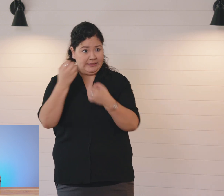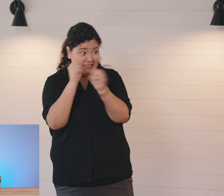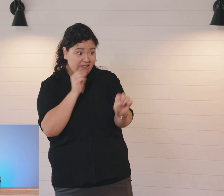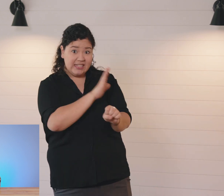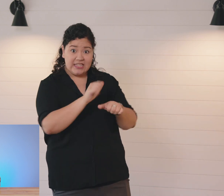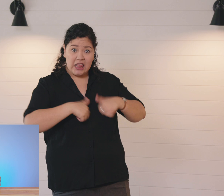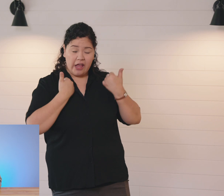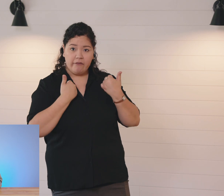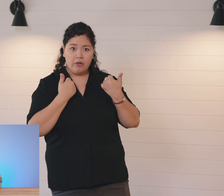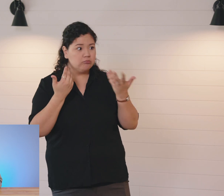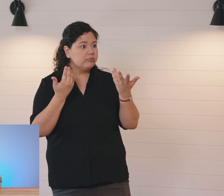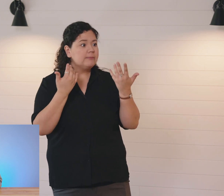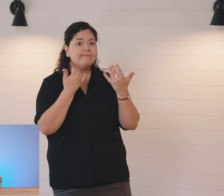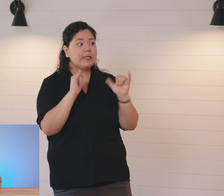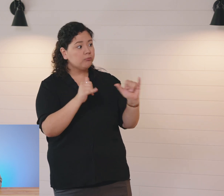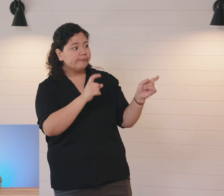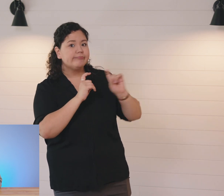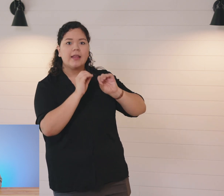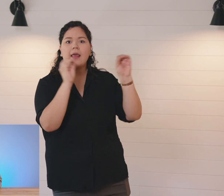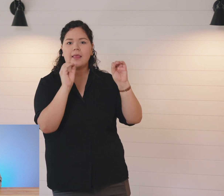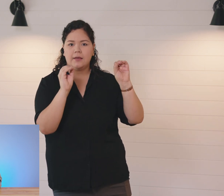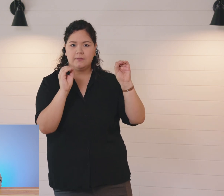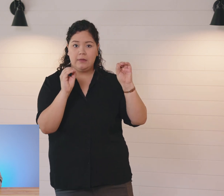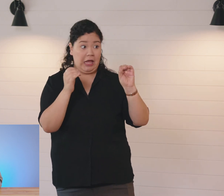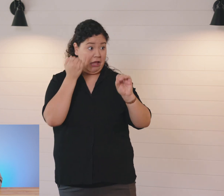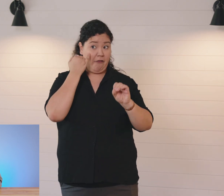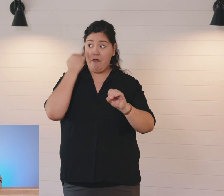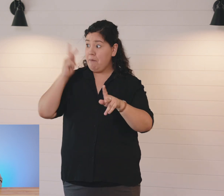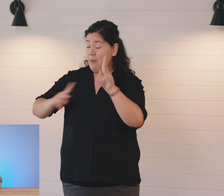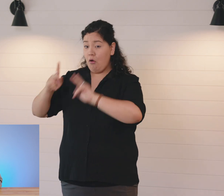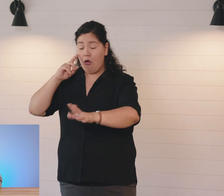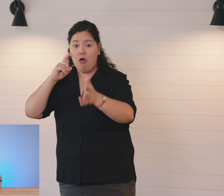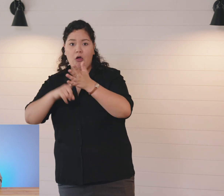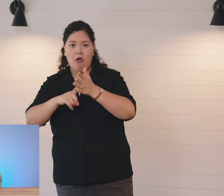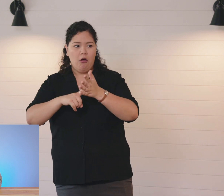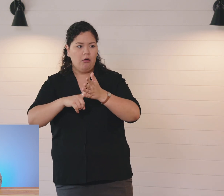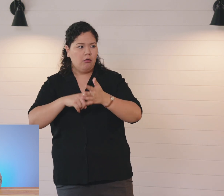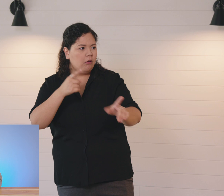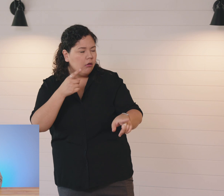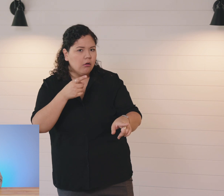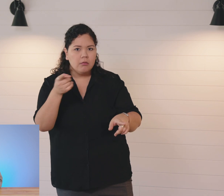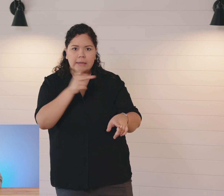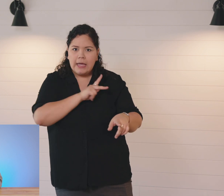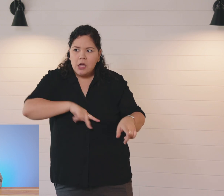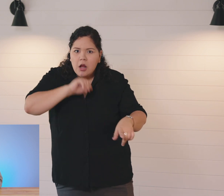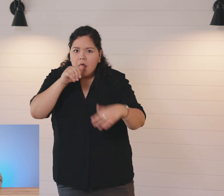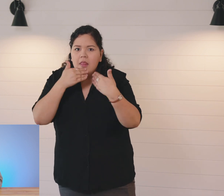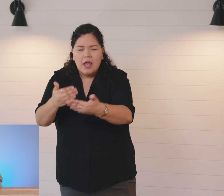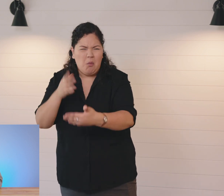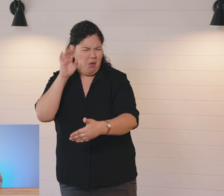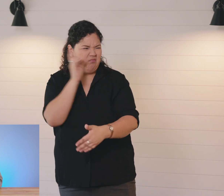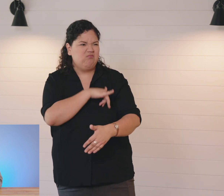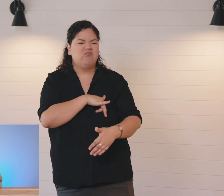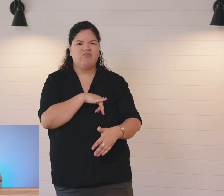and has got nothing. Now listen, word of this gets out, then nobody will think that he's generous. In fact, they'll think that he's kind of